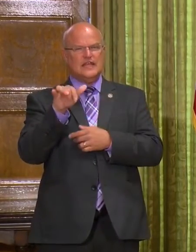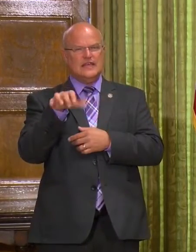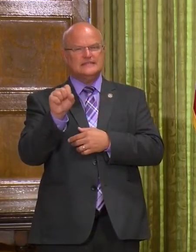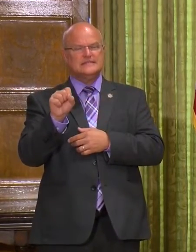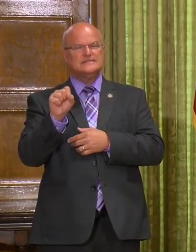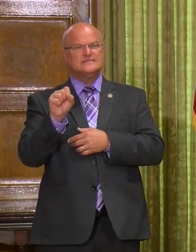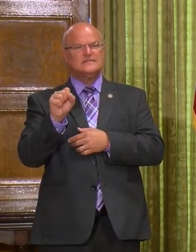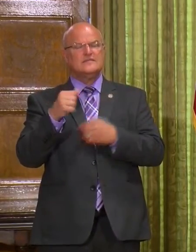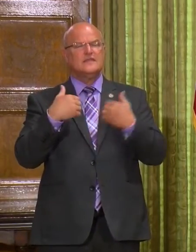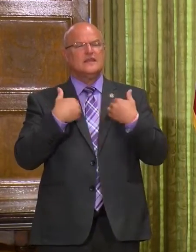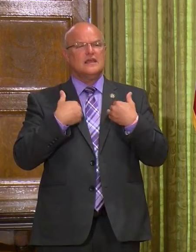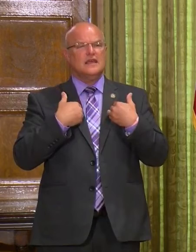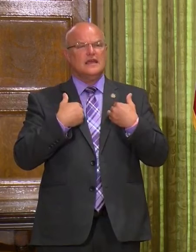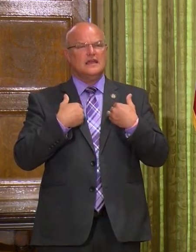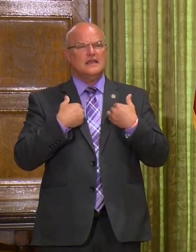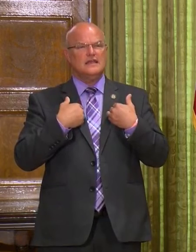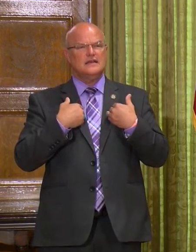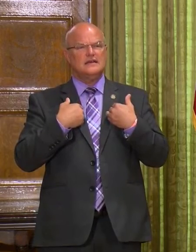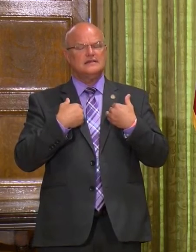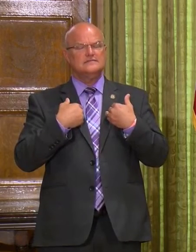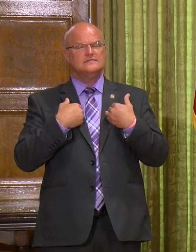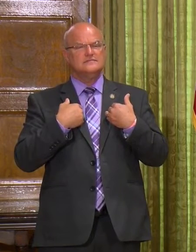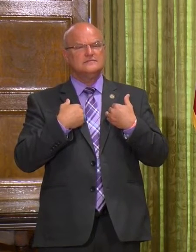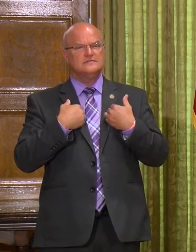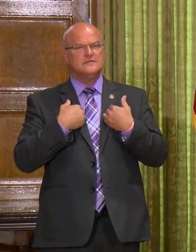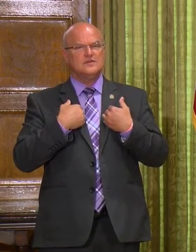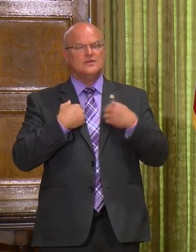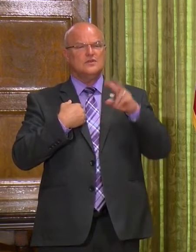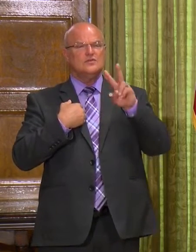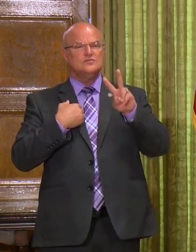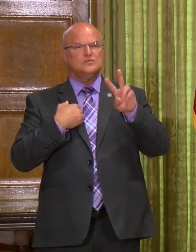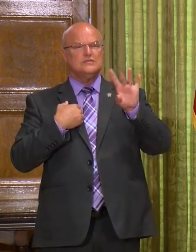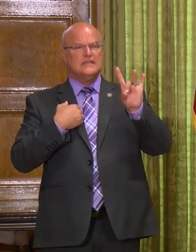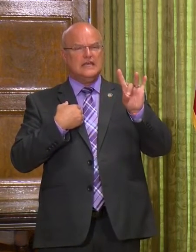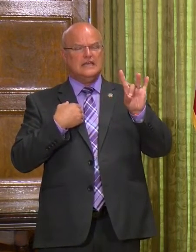days. We had